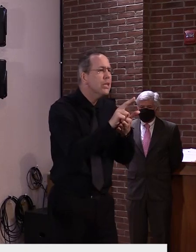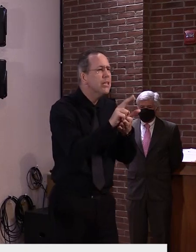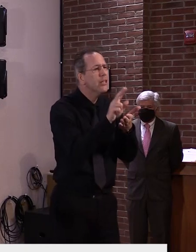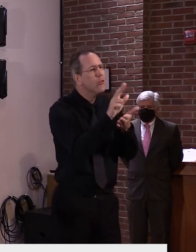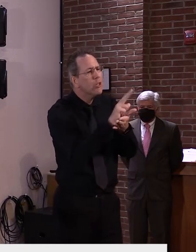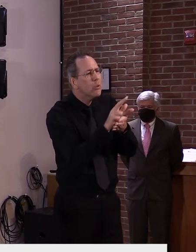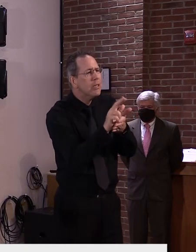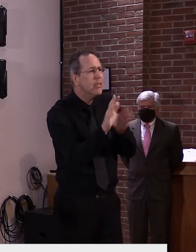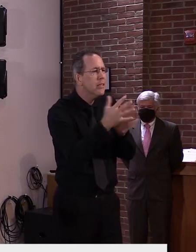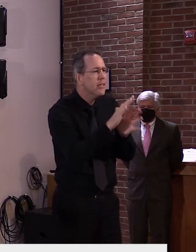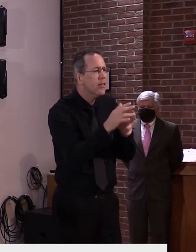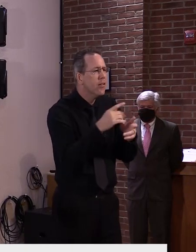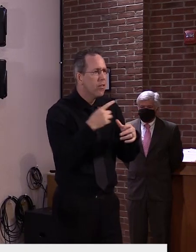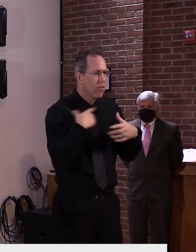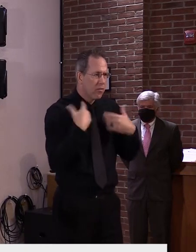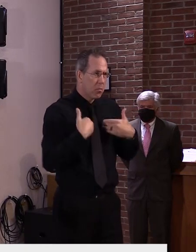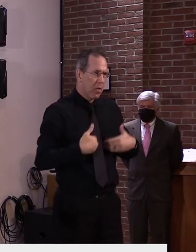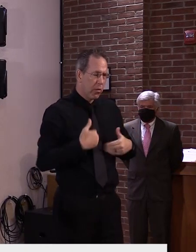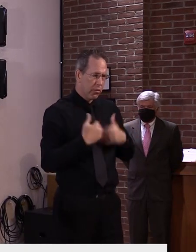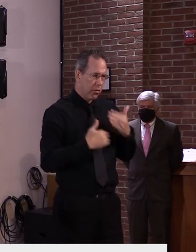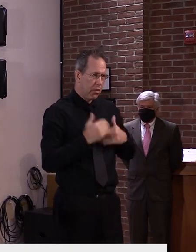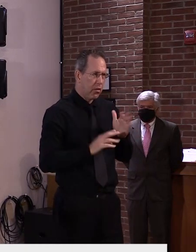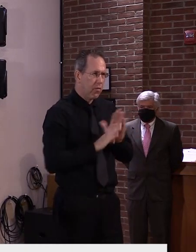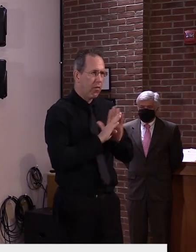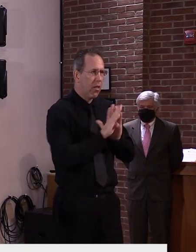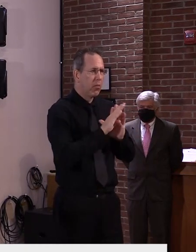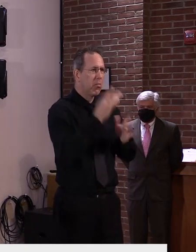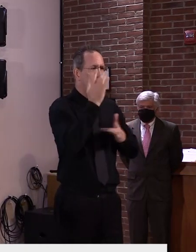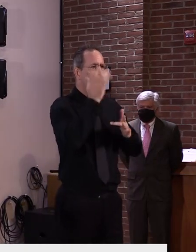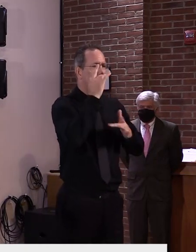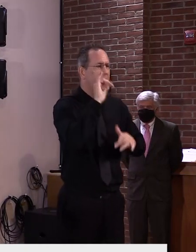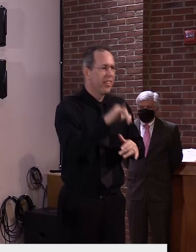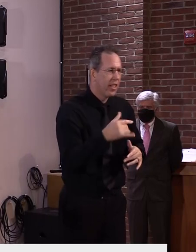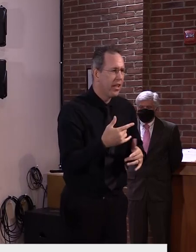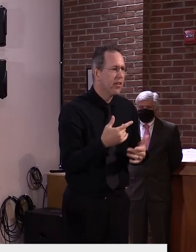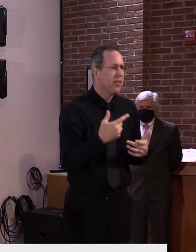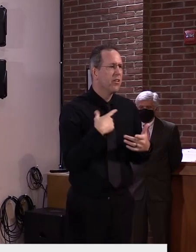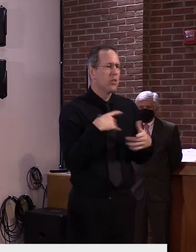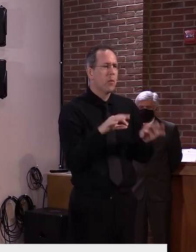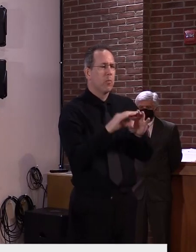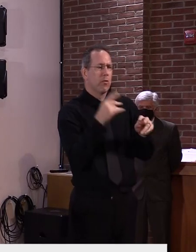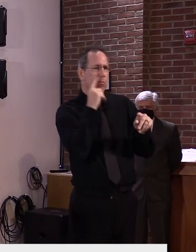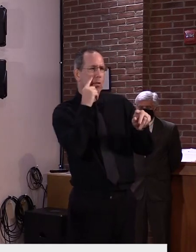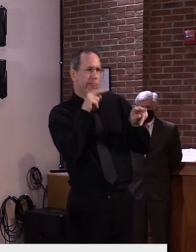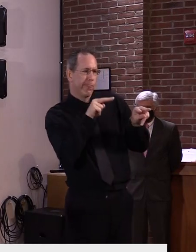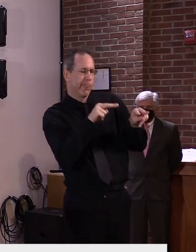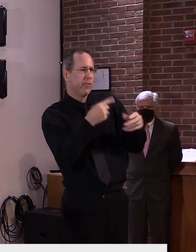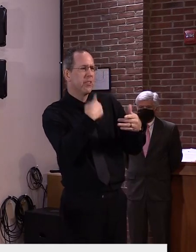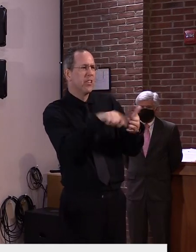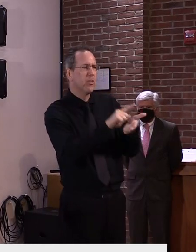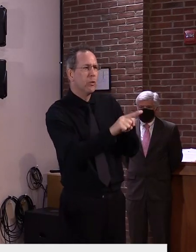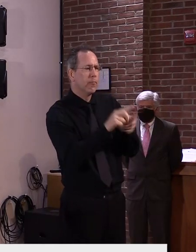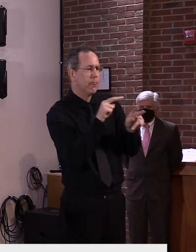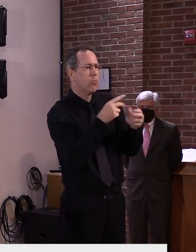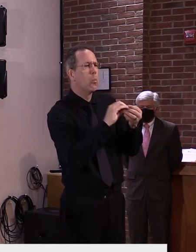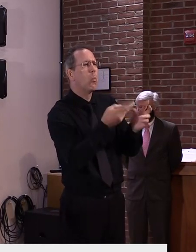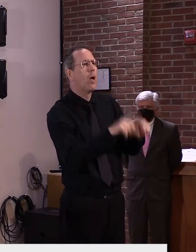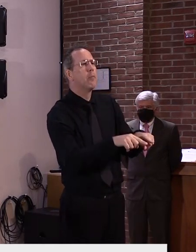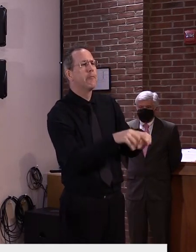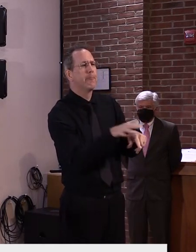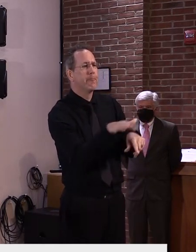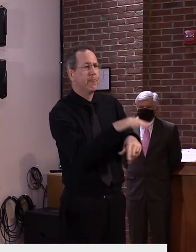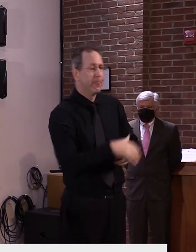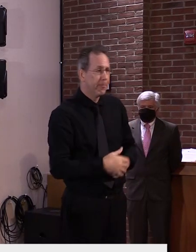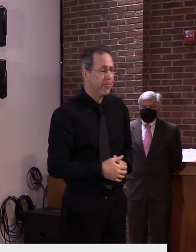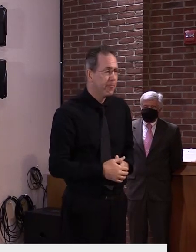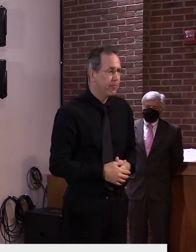we need to continue to watch that closely. Sure. Doctor, I've got a question from one of my viewers. They